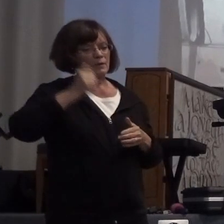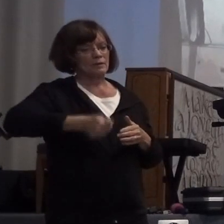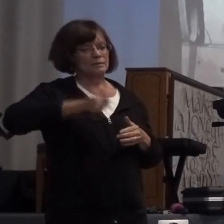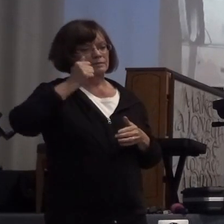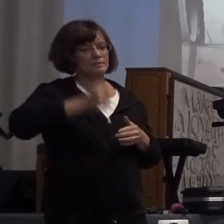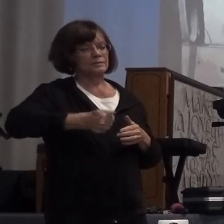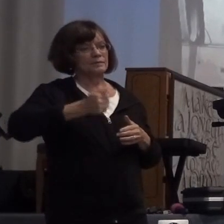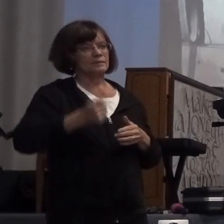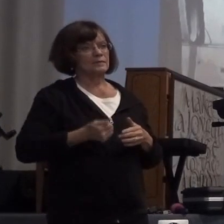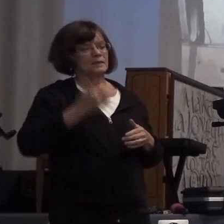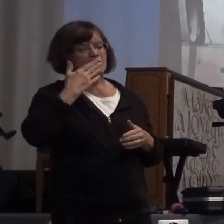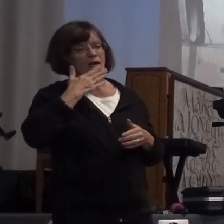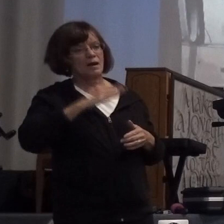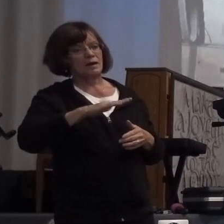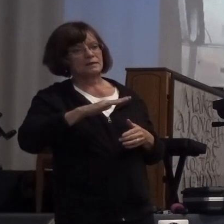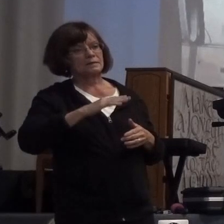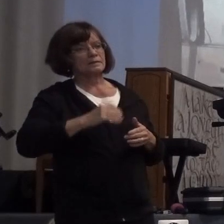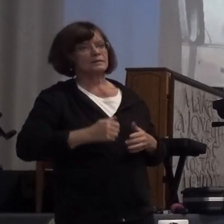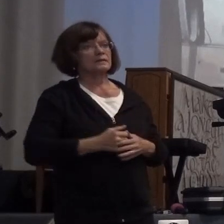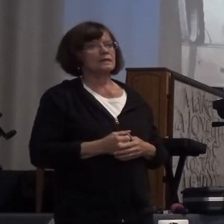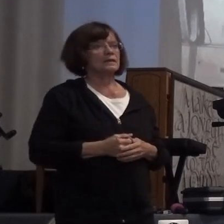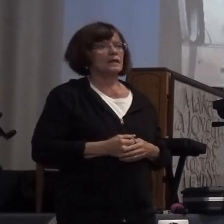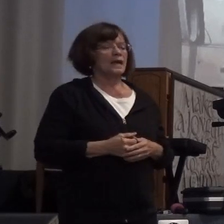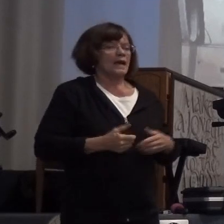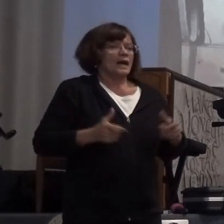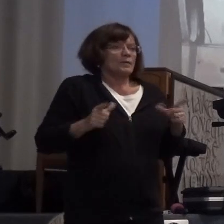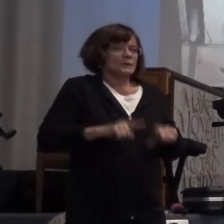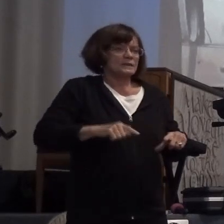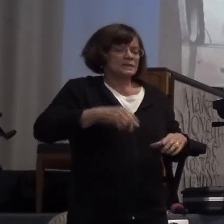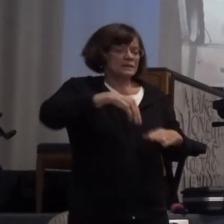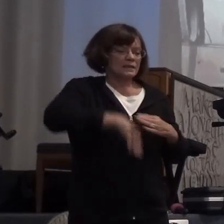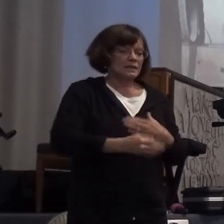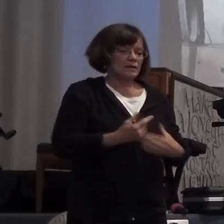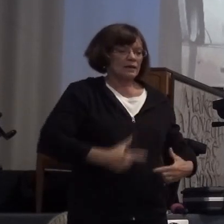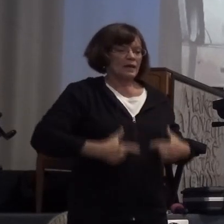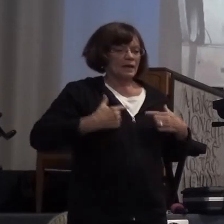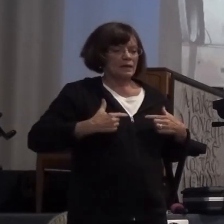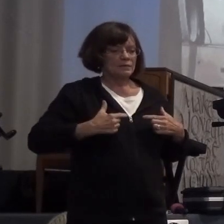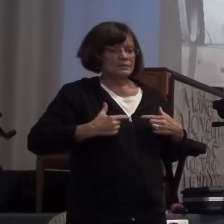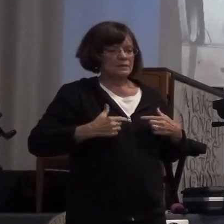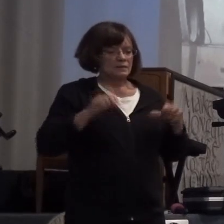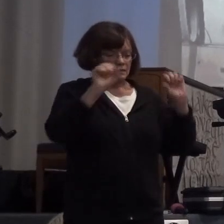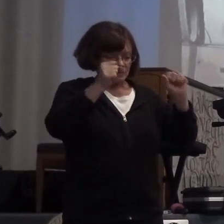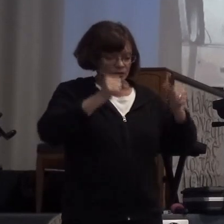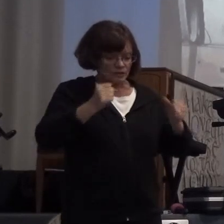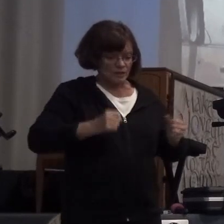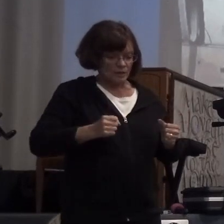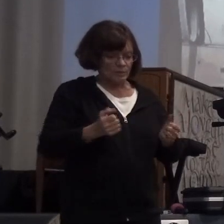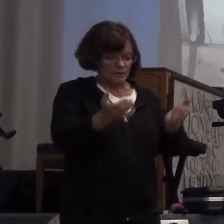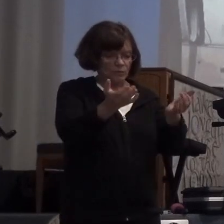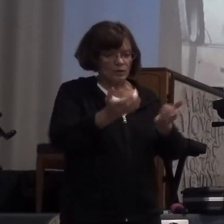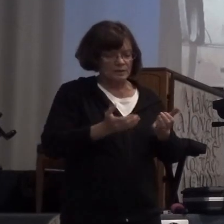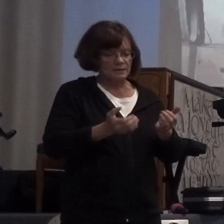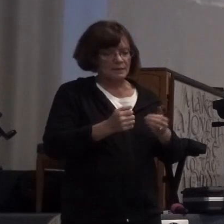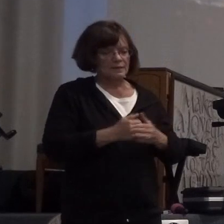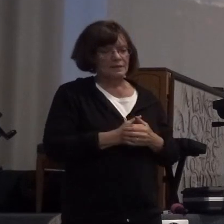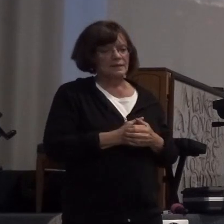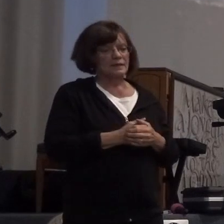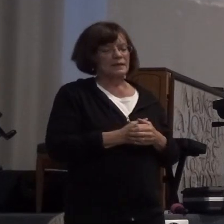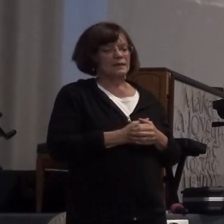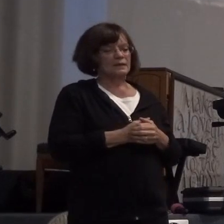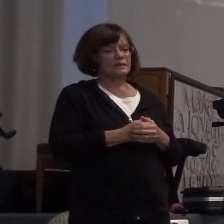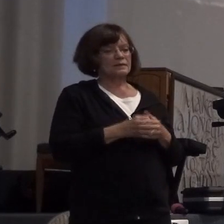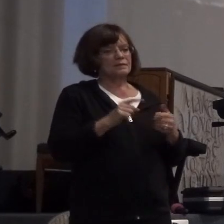heat. And that's what happens in our lives. So he's forming it, manipulating it in the shape he desires, and the metal does not want to go into that